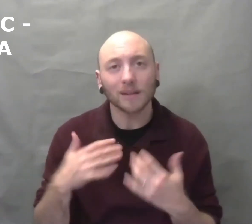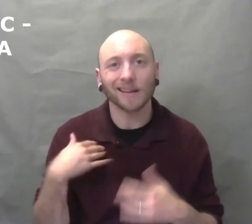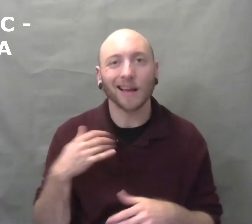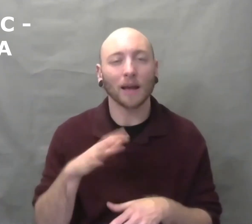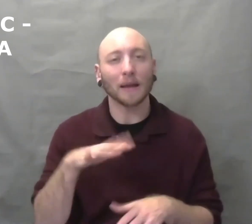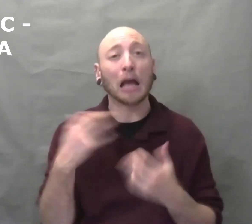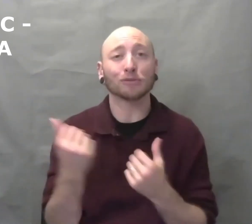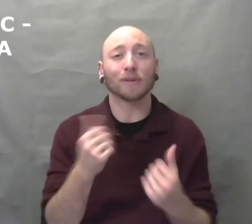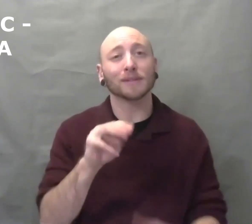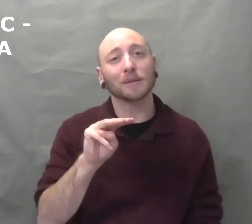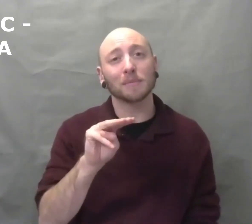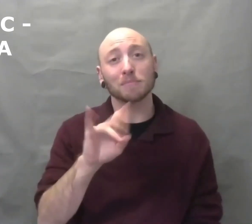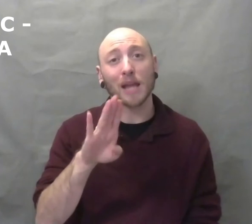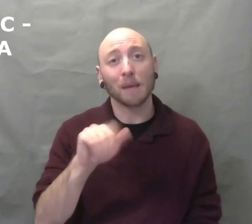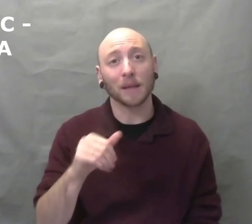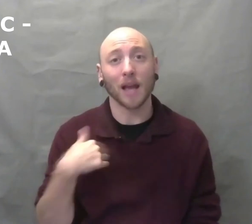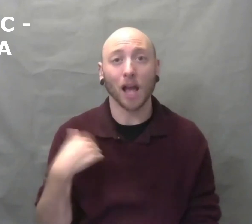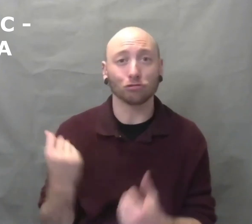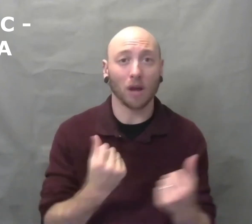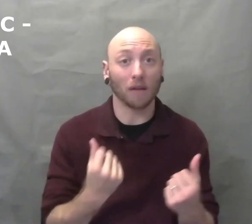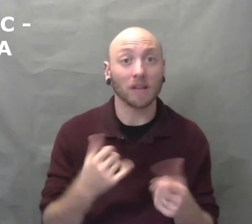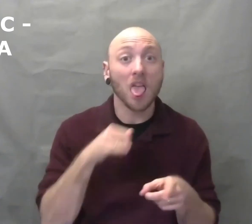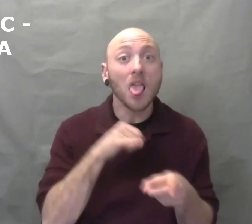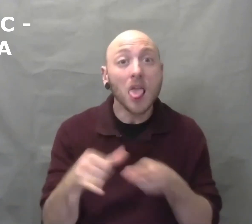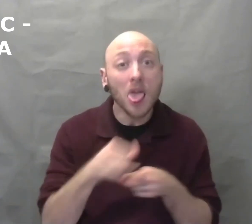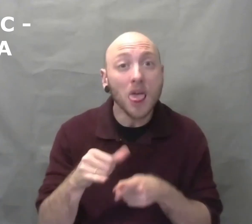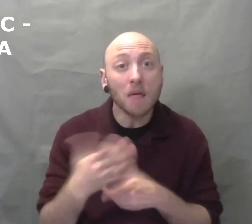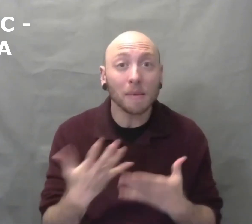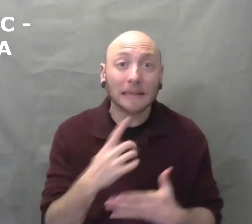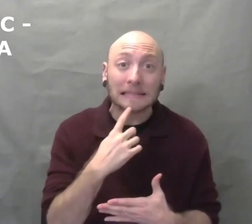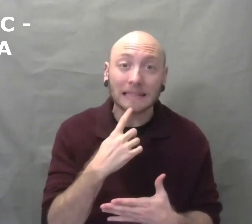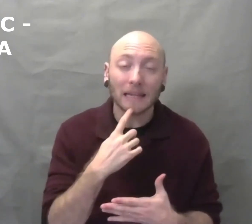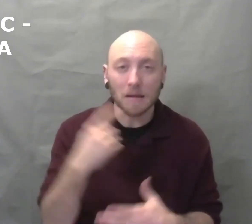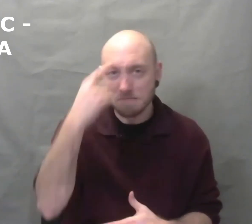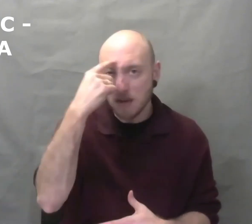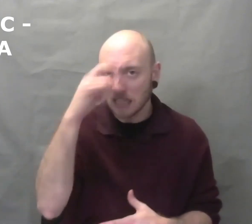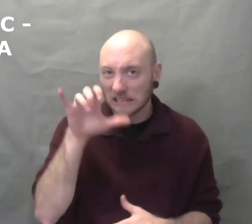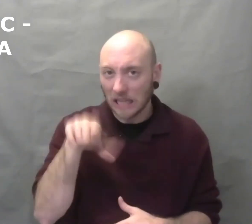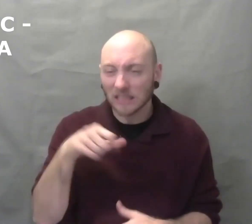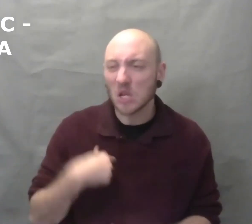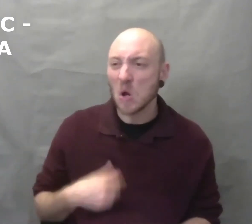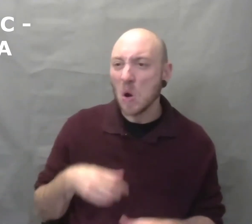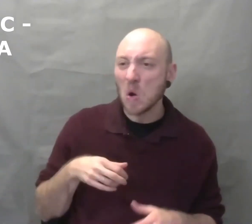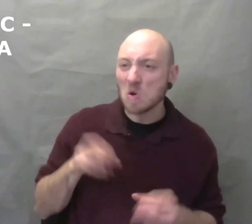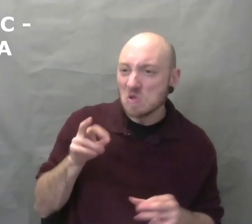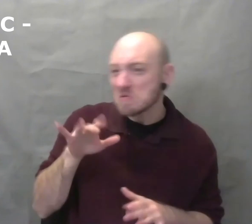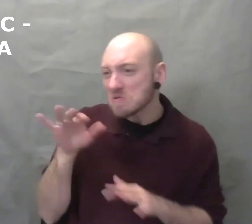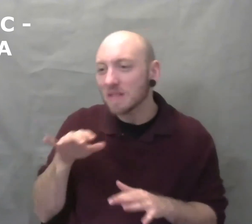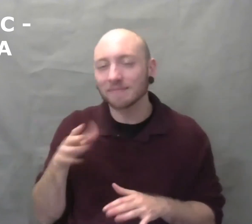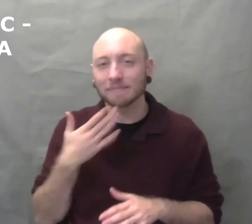physically today, but in my head, I'm plotting your demise. I want to run you off the road. I hope you fall into the canal. It's bad. And all you did was cut me